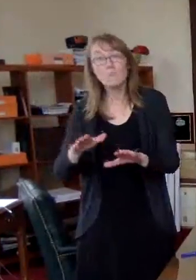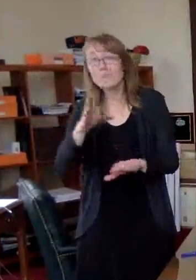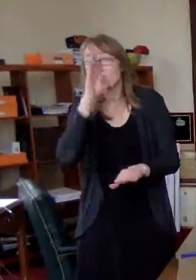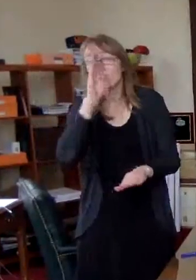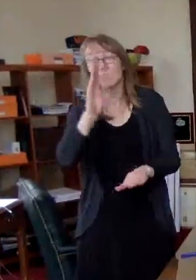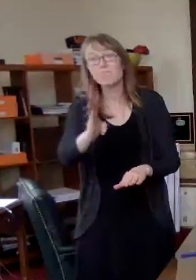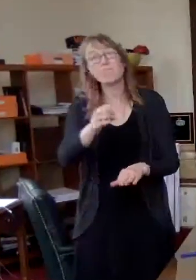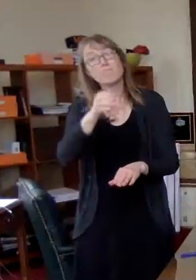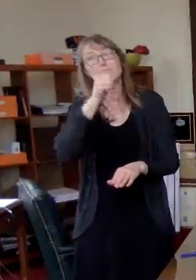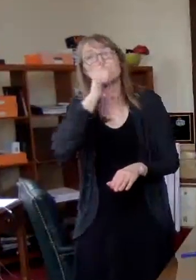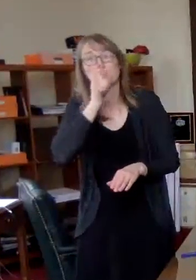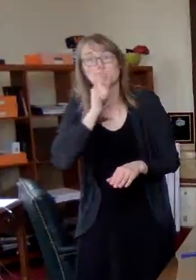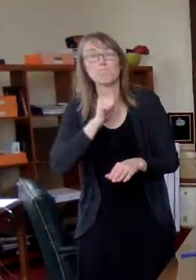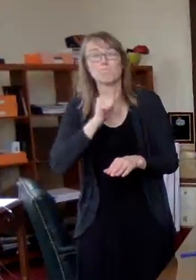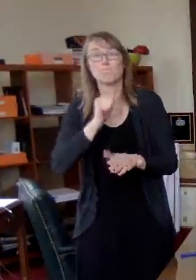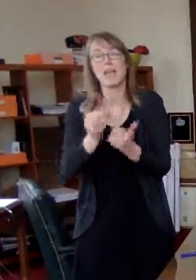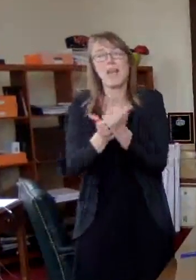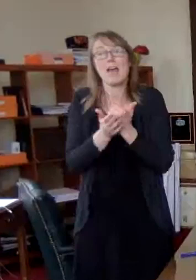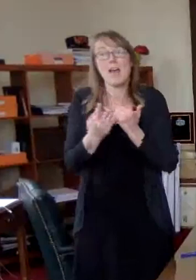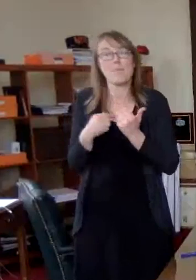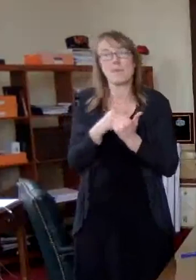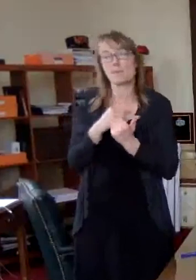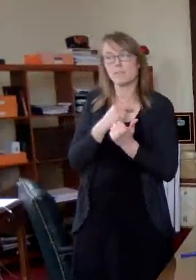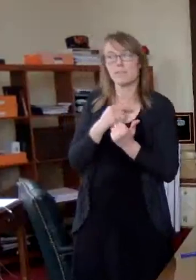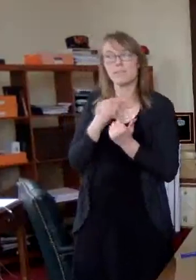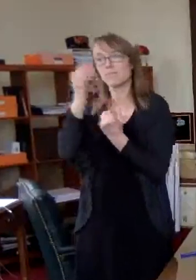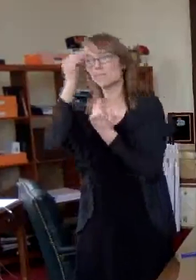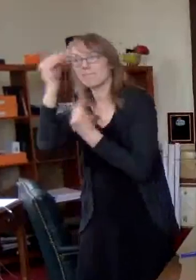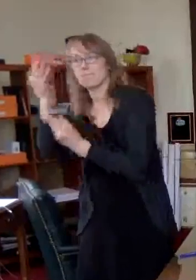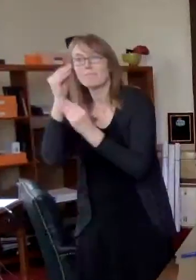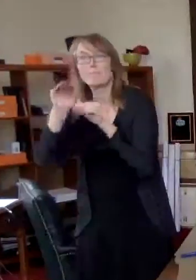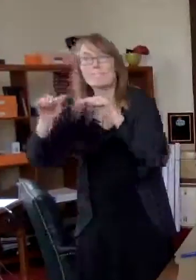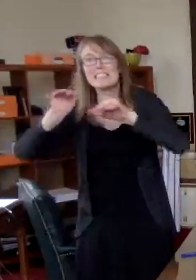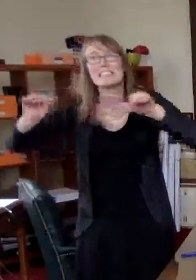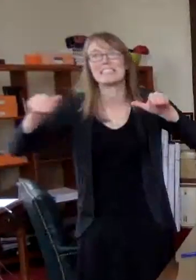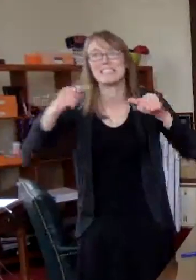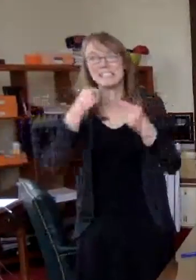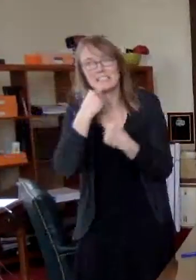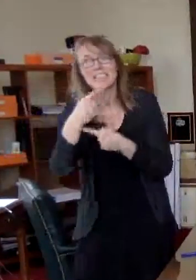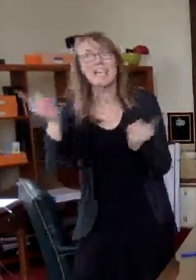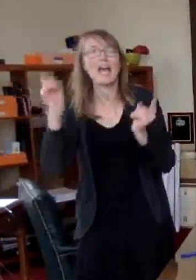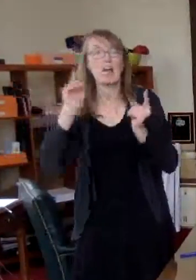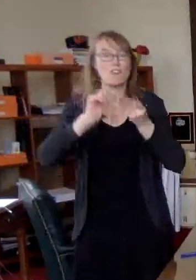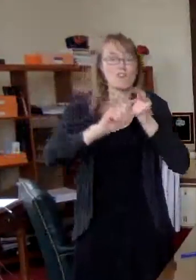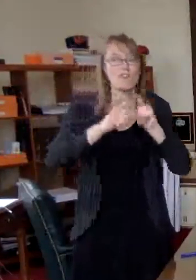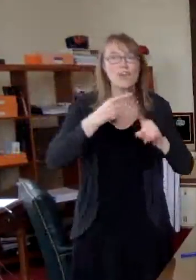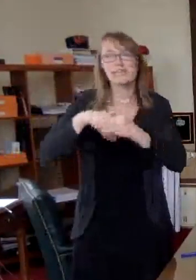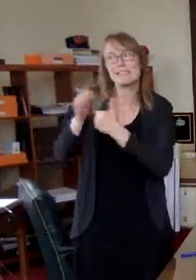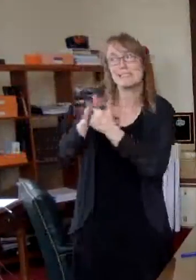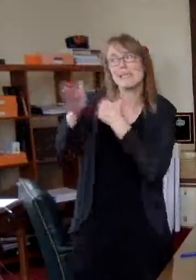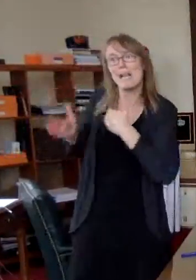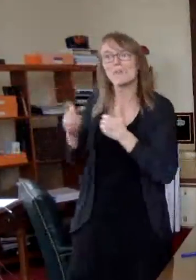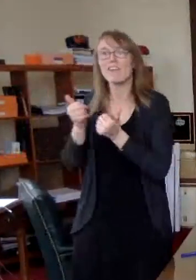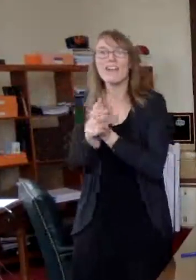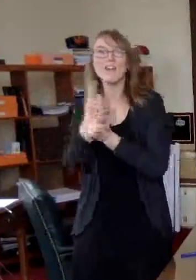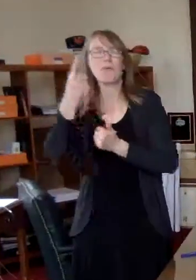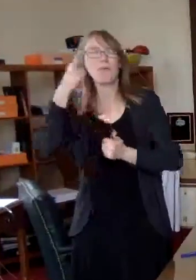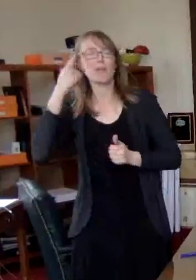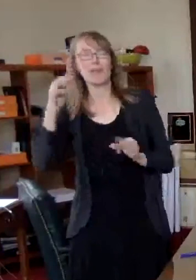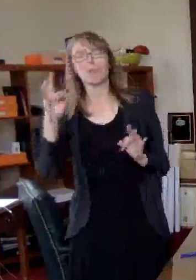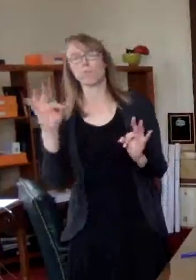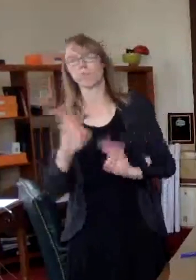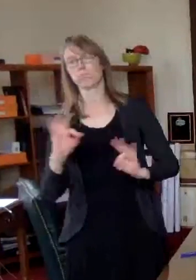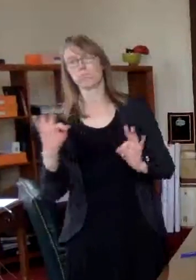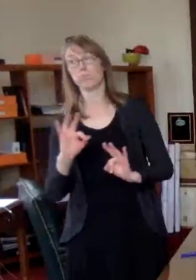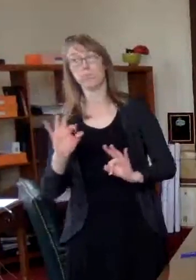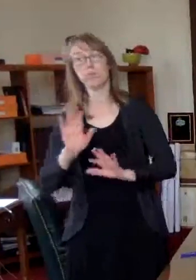this. Help us communicate this to your friends, your neighbors, anybody who thinks this is not serious, because it's very serious.